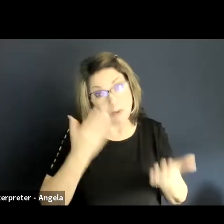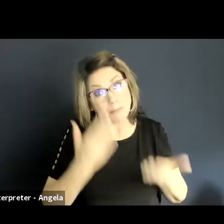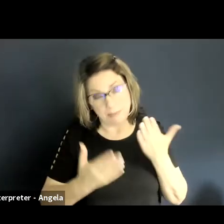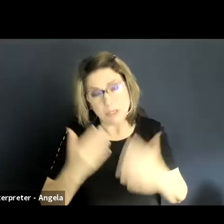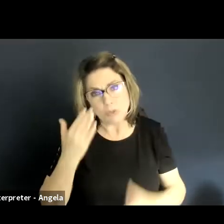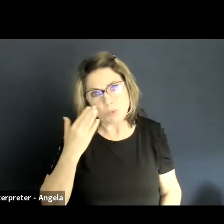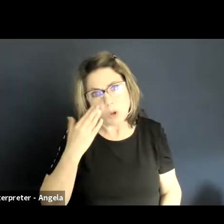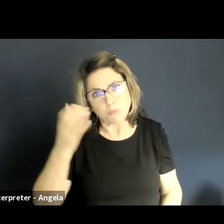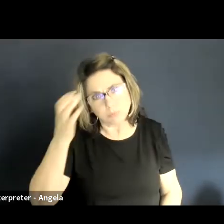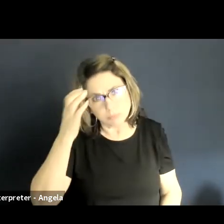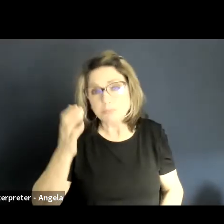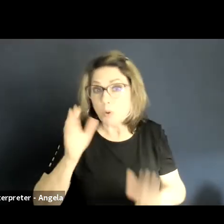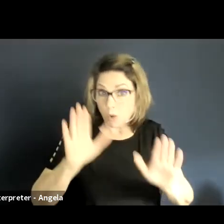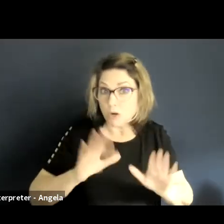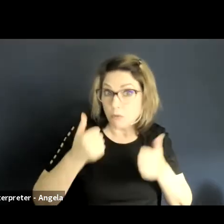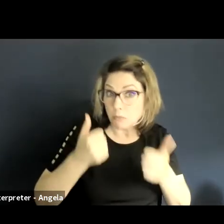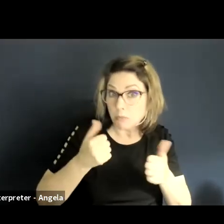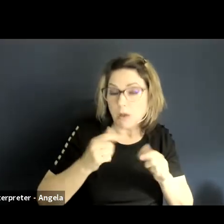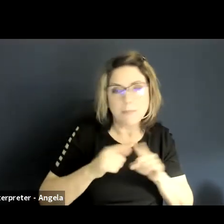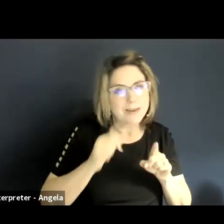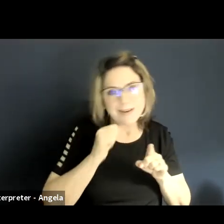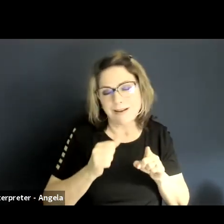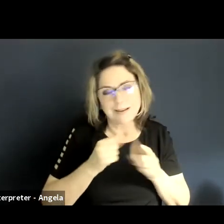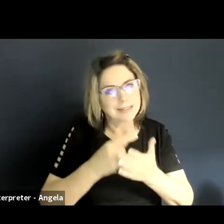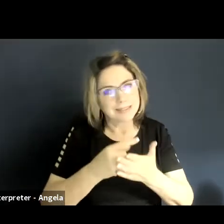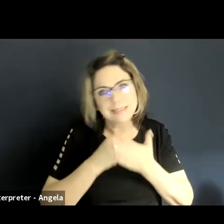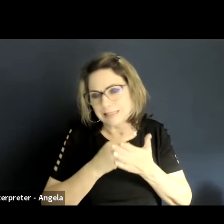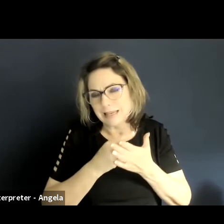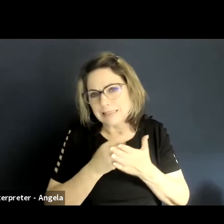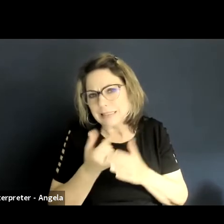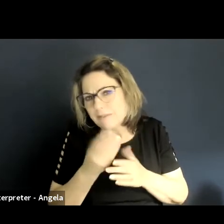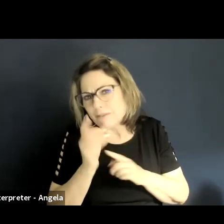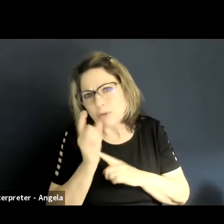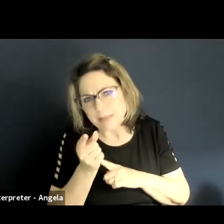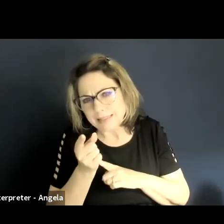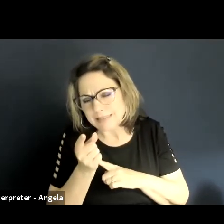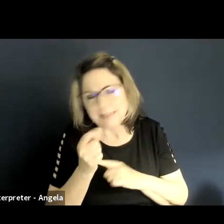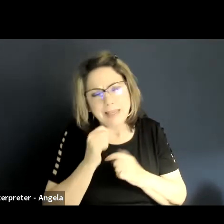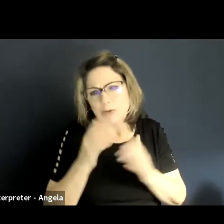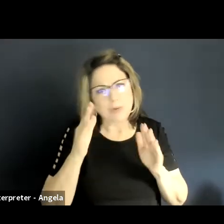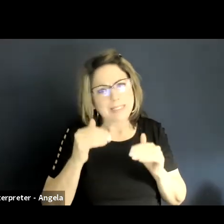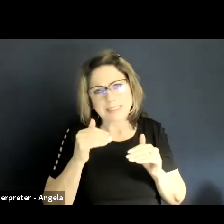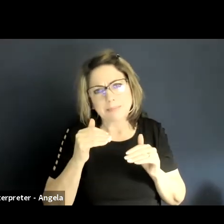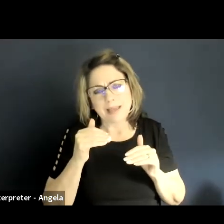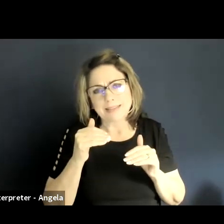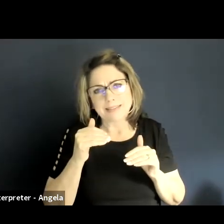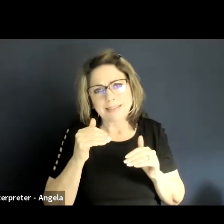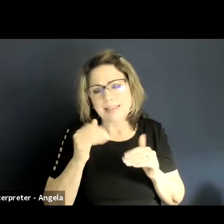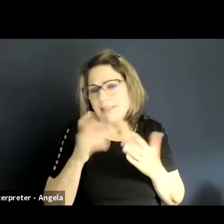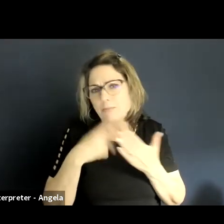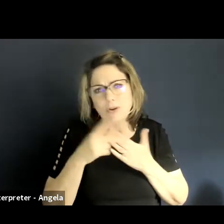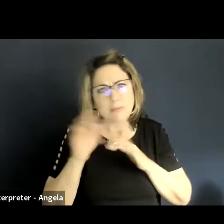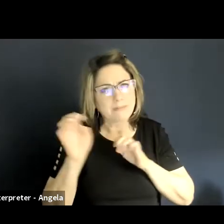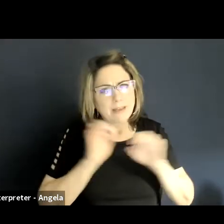knowledge, and that's wonderful. But we're not going to cover that in the next handful of minutes, and nor do we expect that level of program